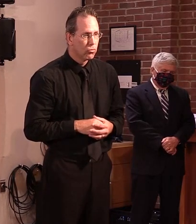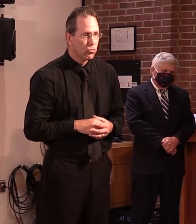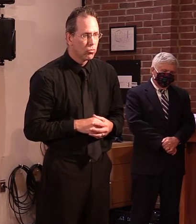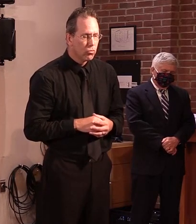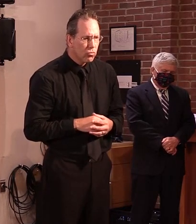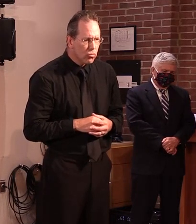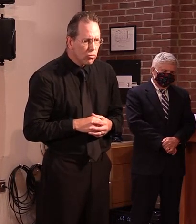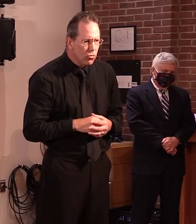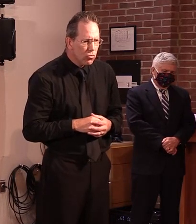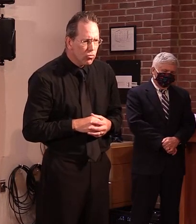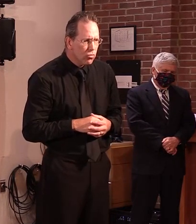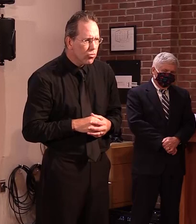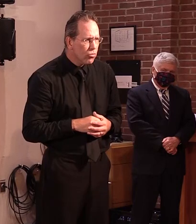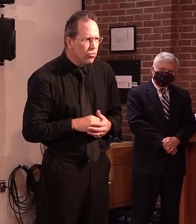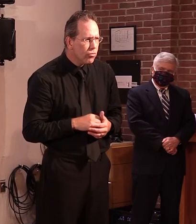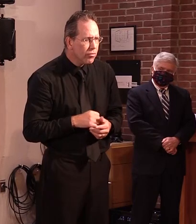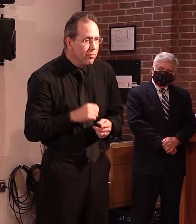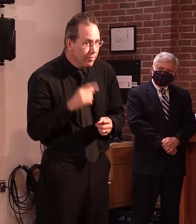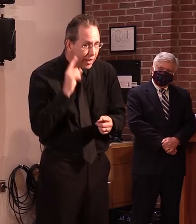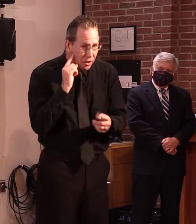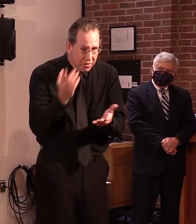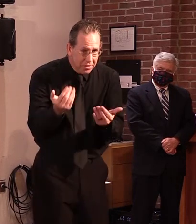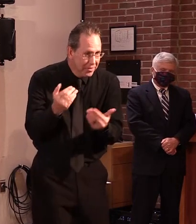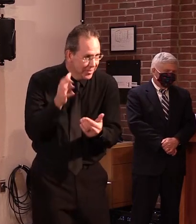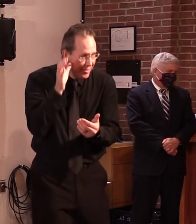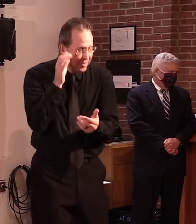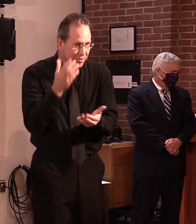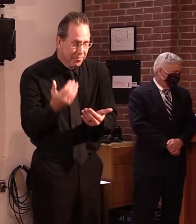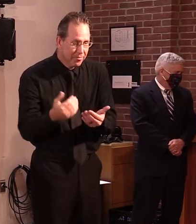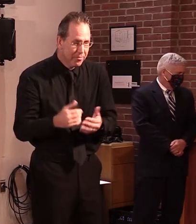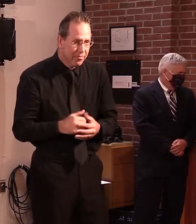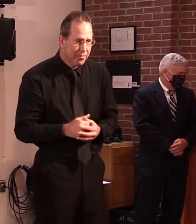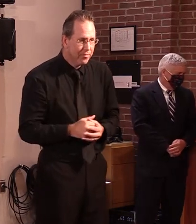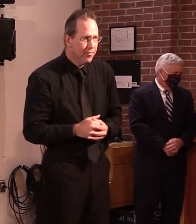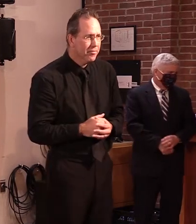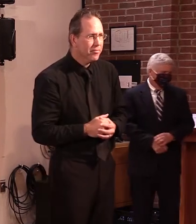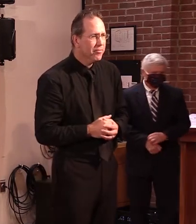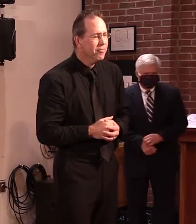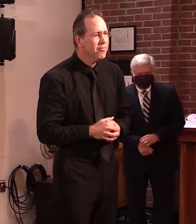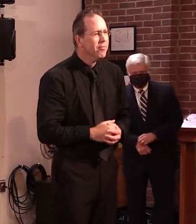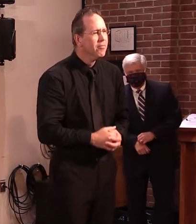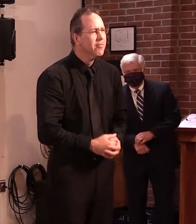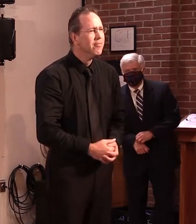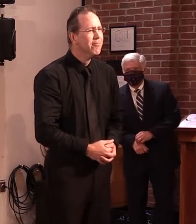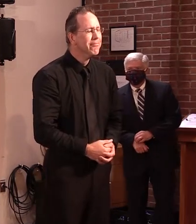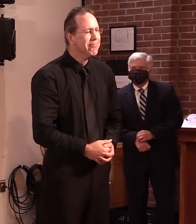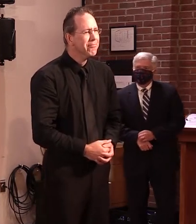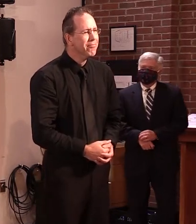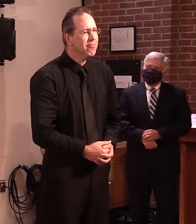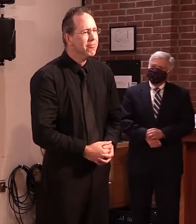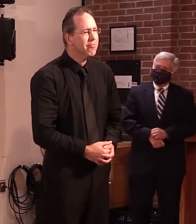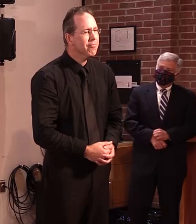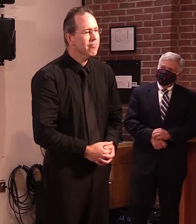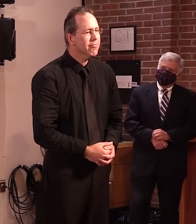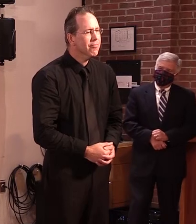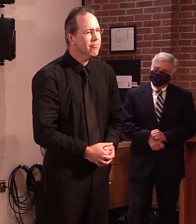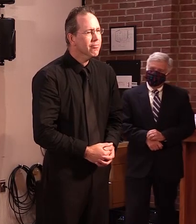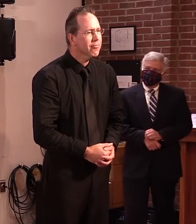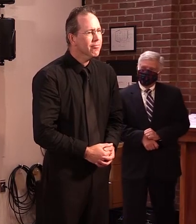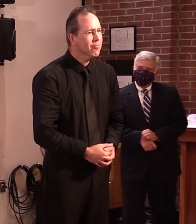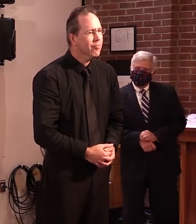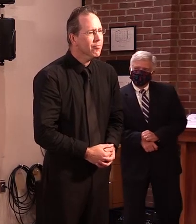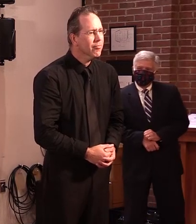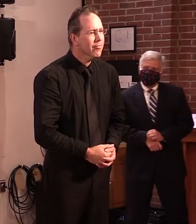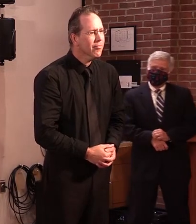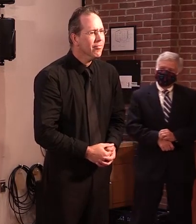You there, Steve? Hello? Yeah, I'm right here. Can you hear me? Well, we can. We missed you for the last week or so. Wondered